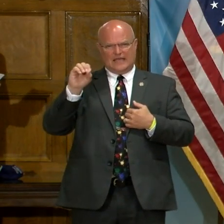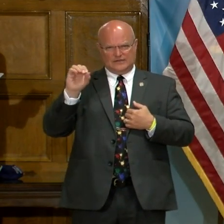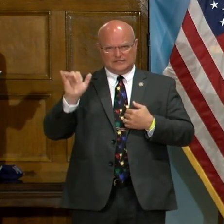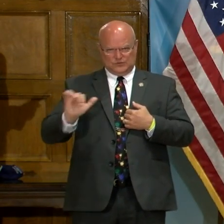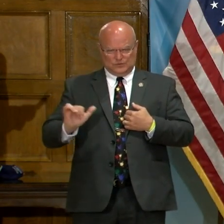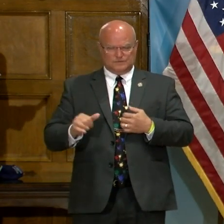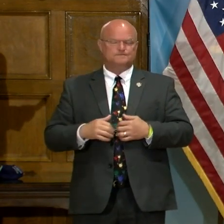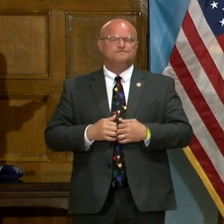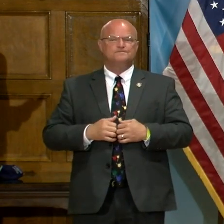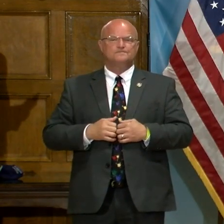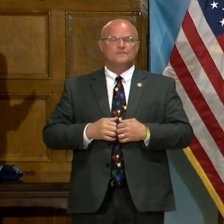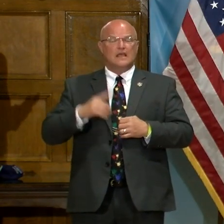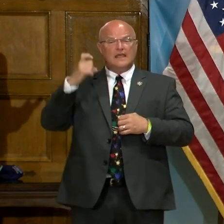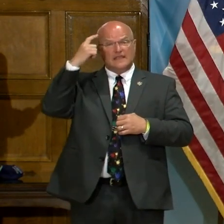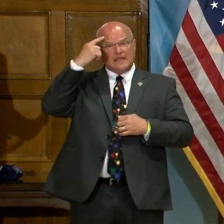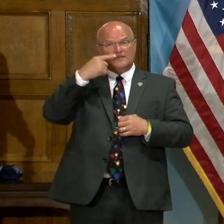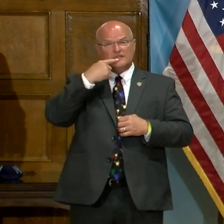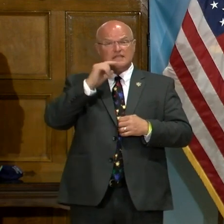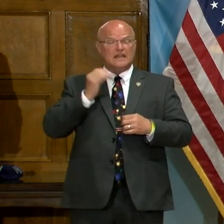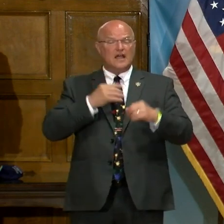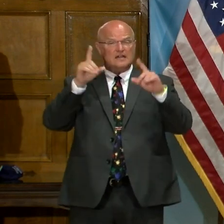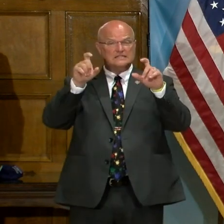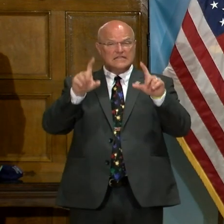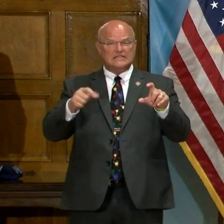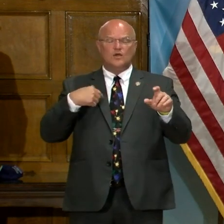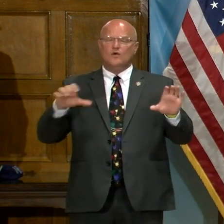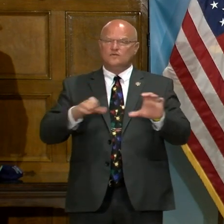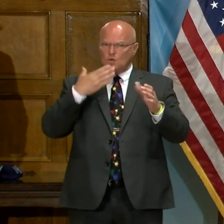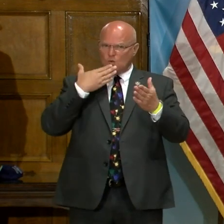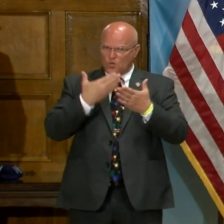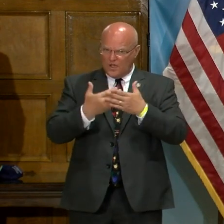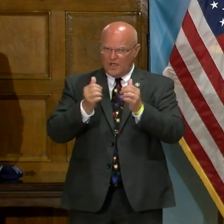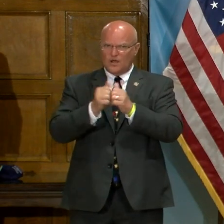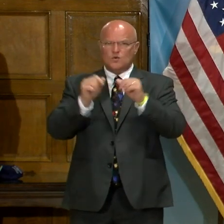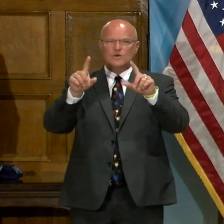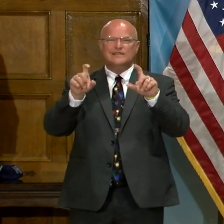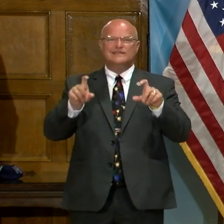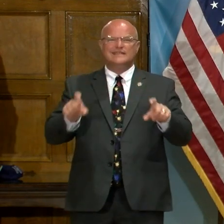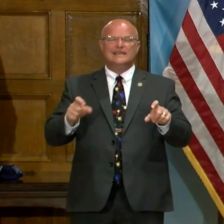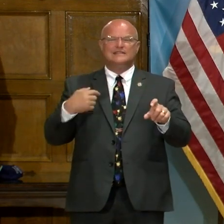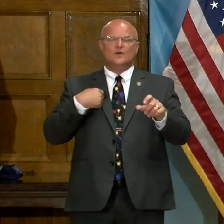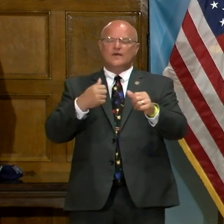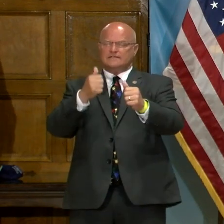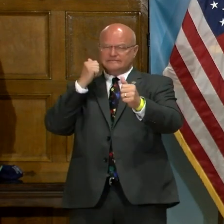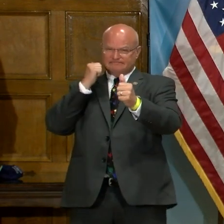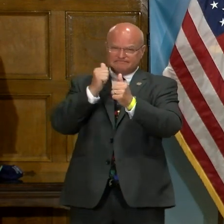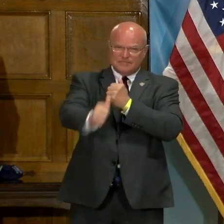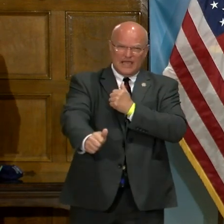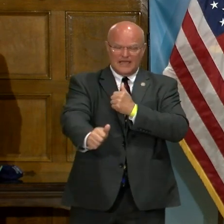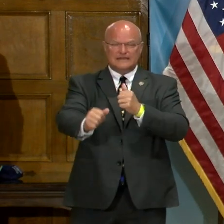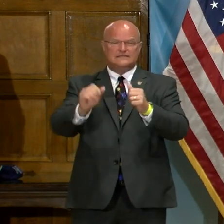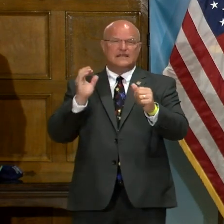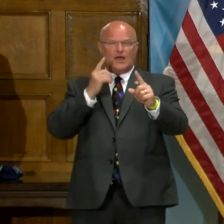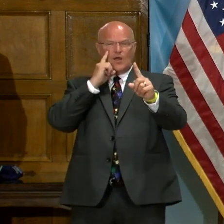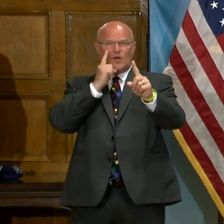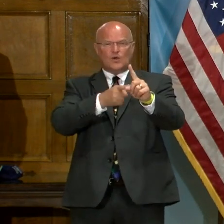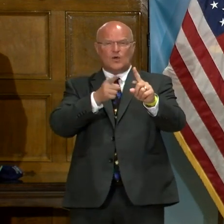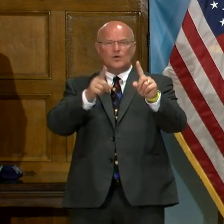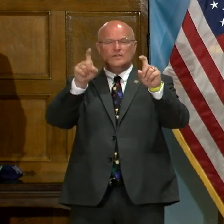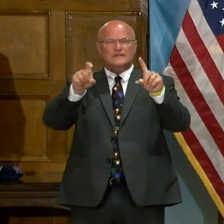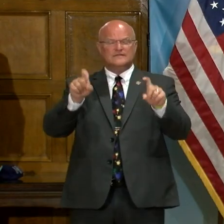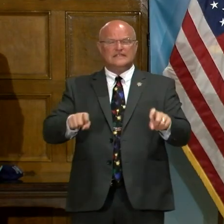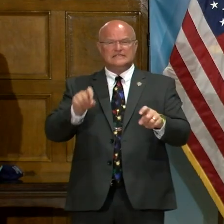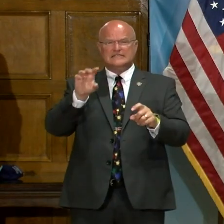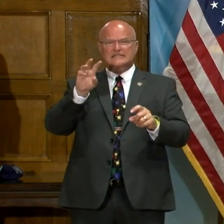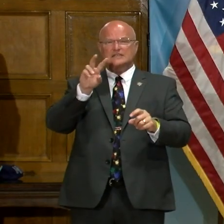The governor mentioned our testing, and we have done well with testing. We've exceeded our goal of